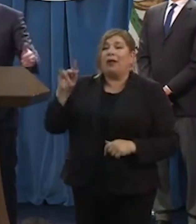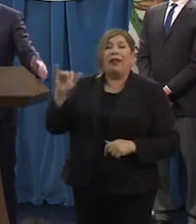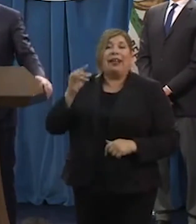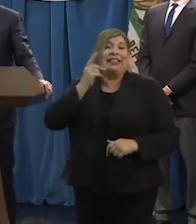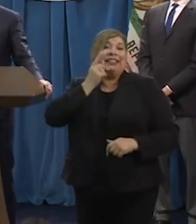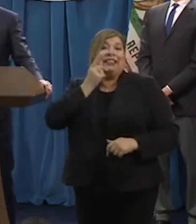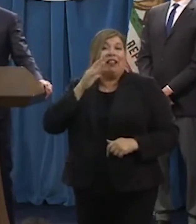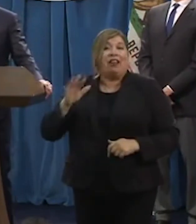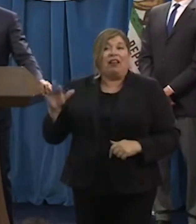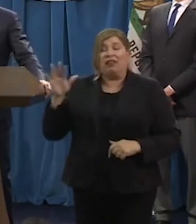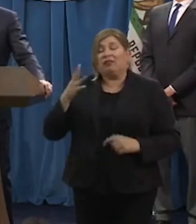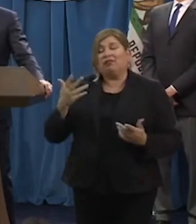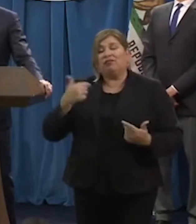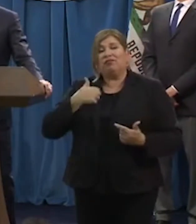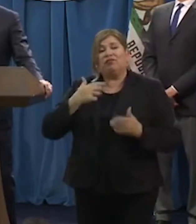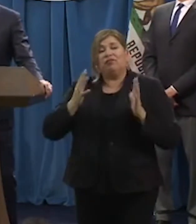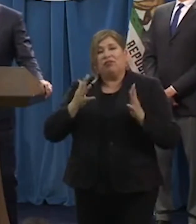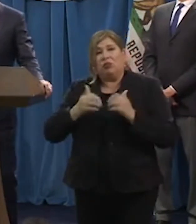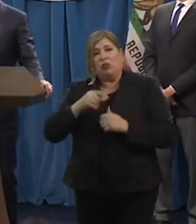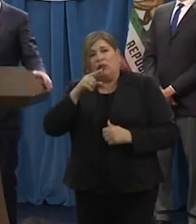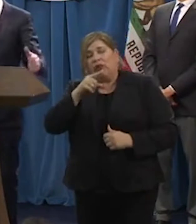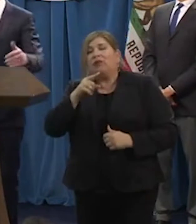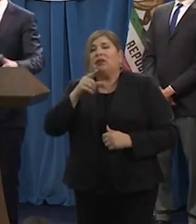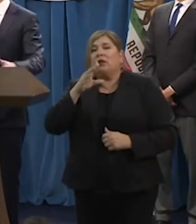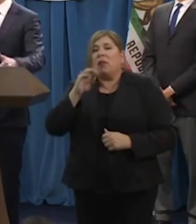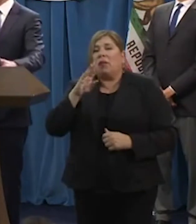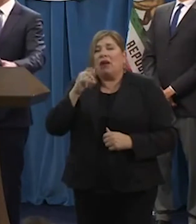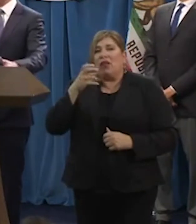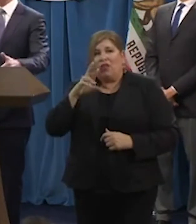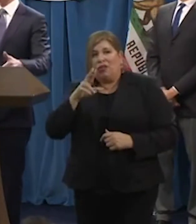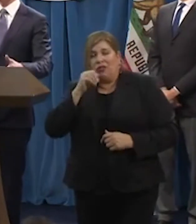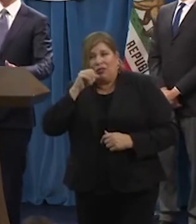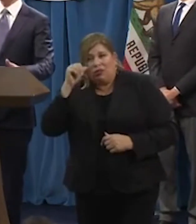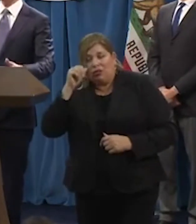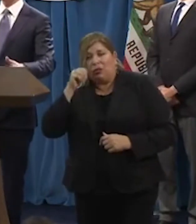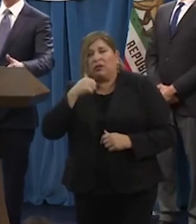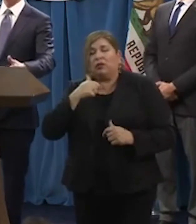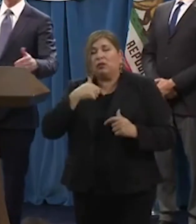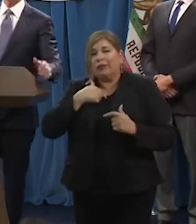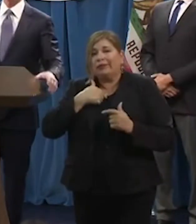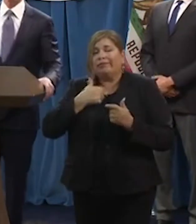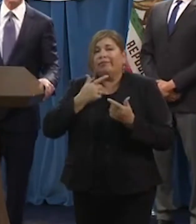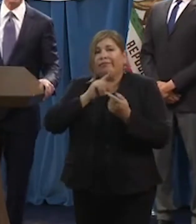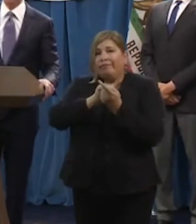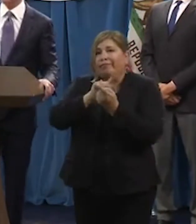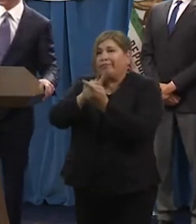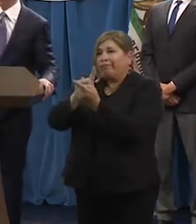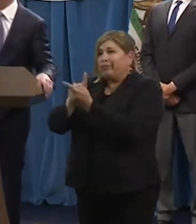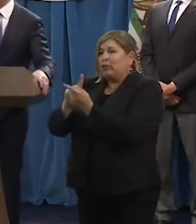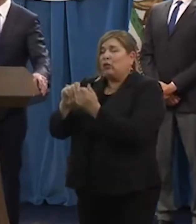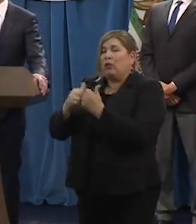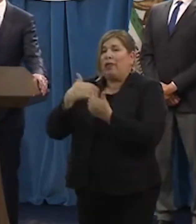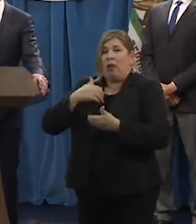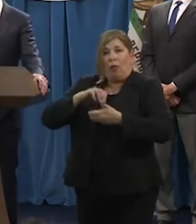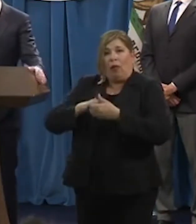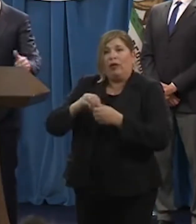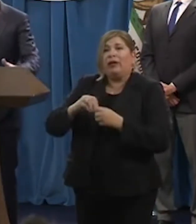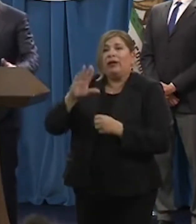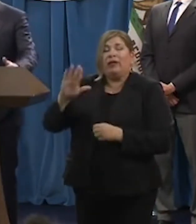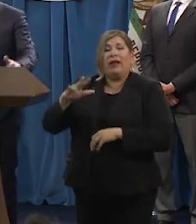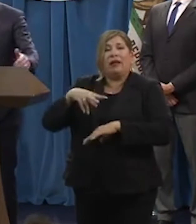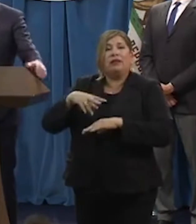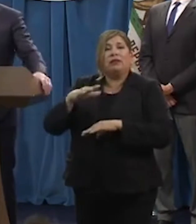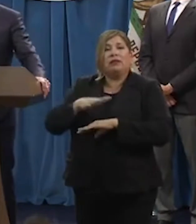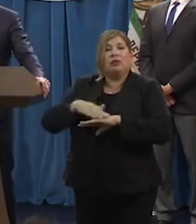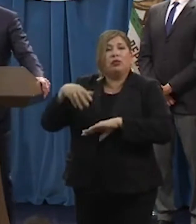had a conversation with Bob Iger yesterday. We've been meeting with our partners and our tribal nations. We've been